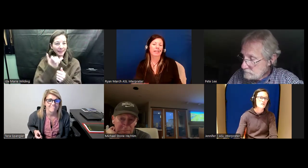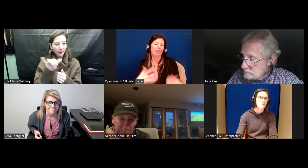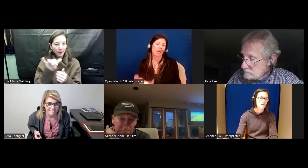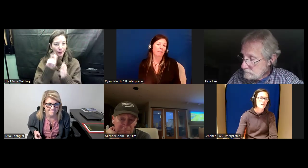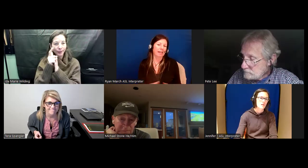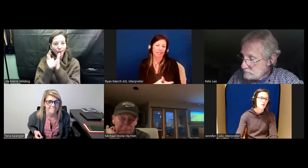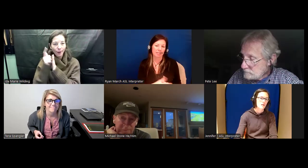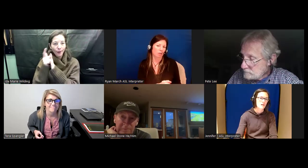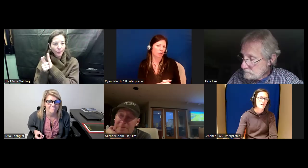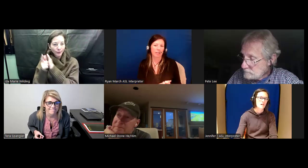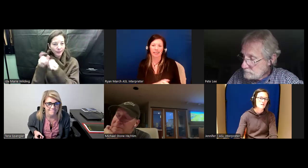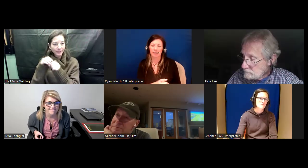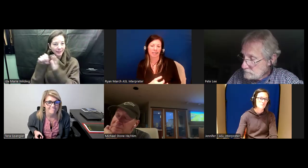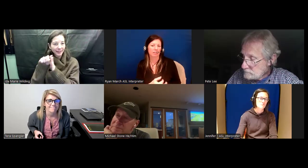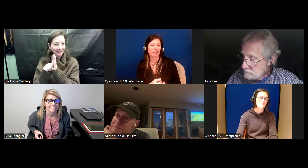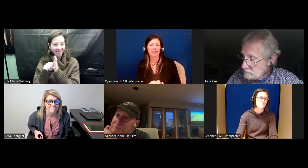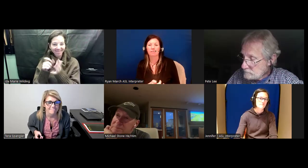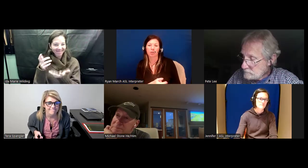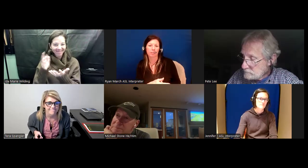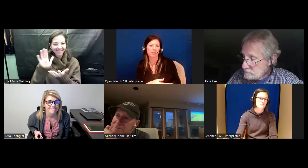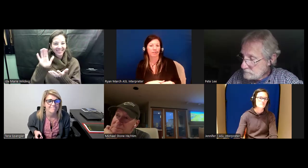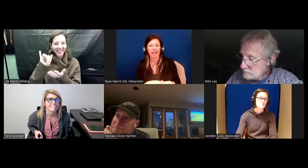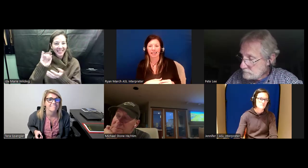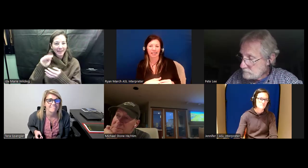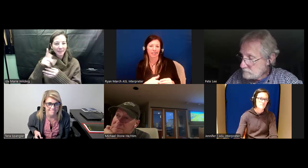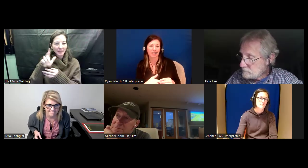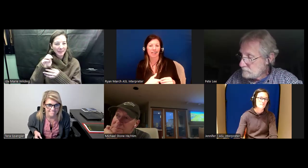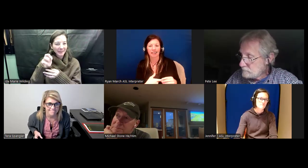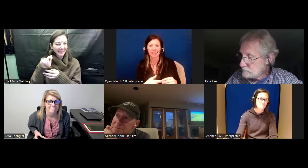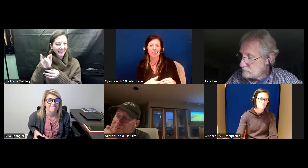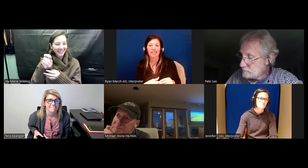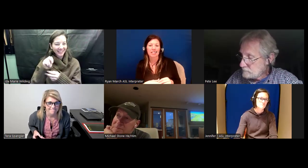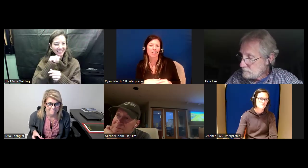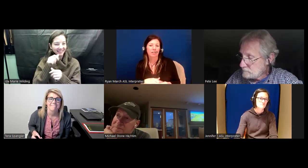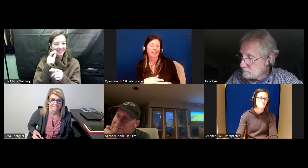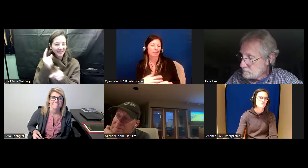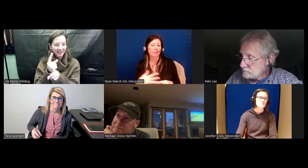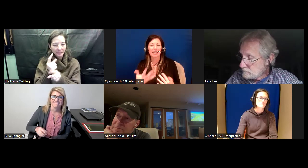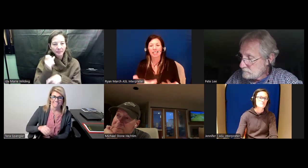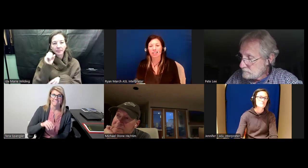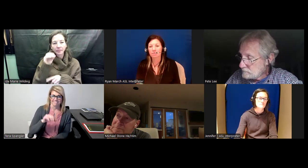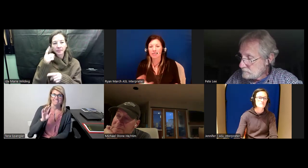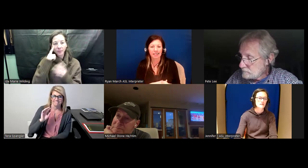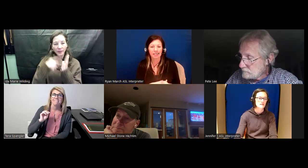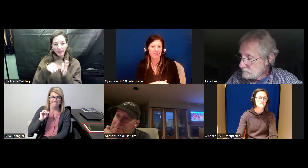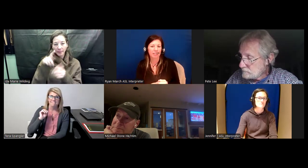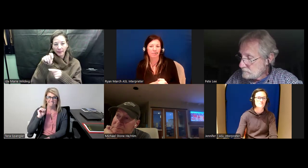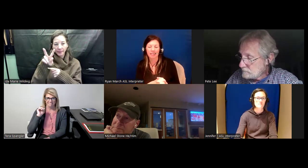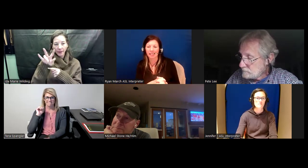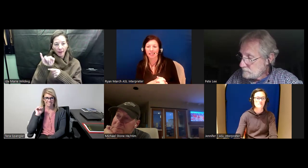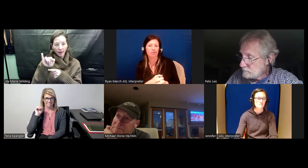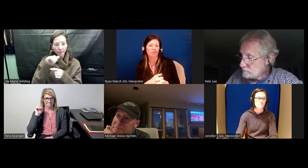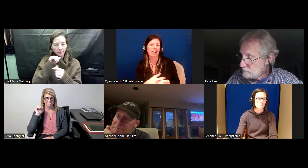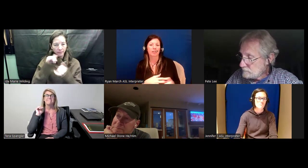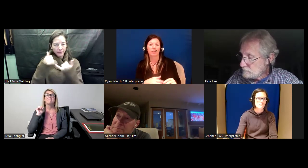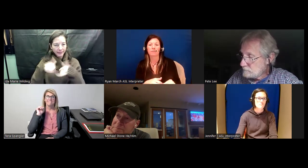like if they're not passing those signing skills, like the enforcement of that, like if it's not like, the implementation piece, if that's